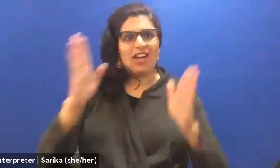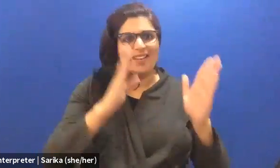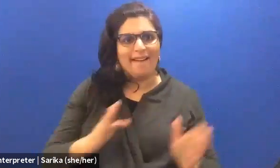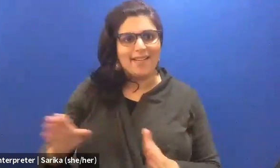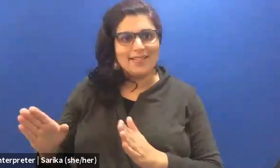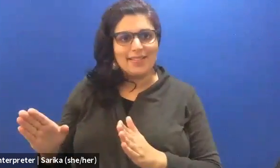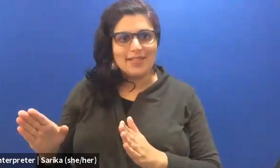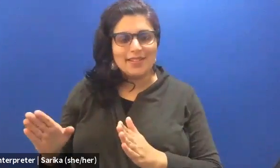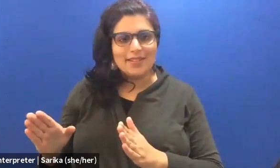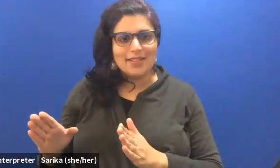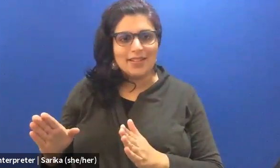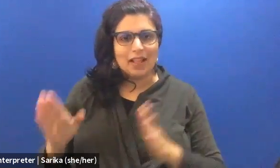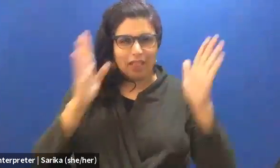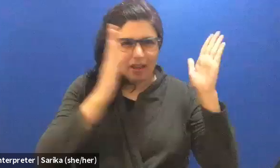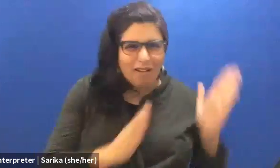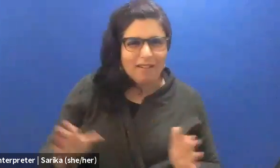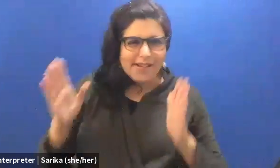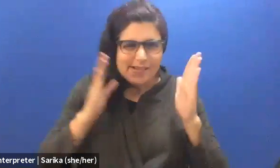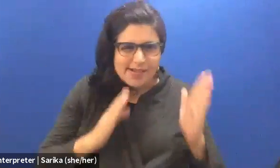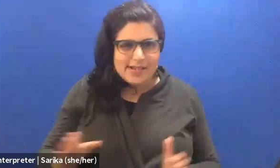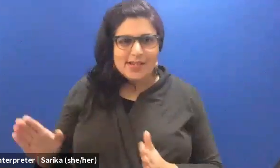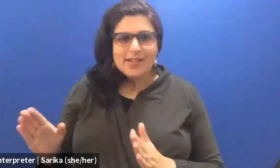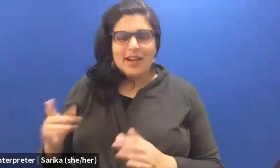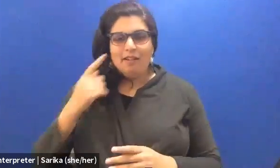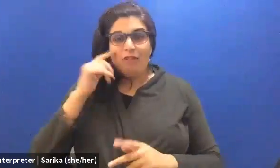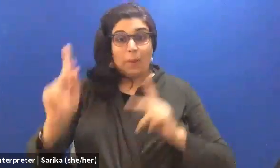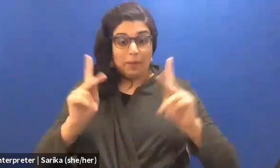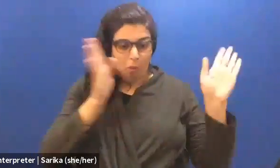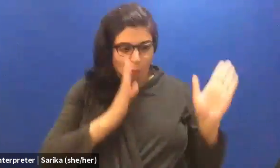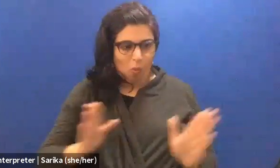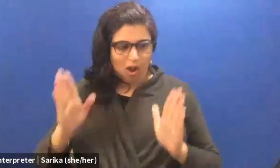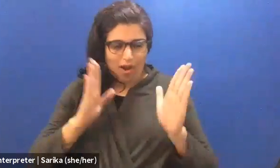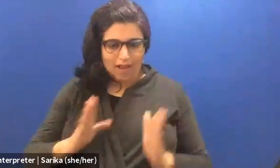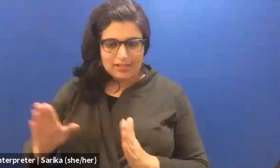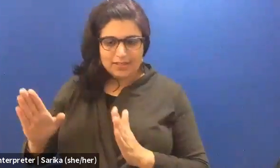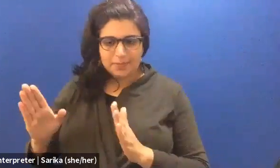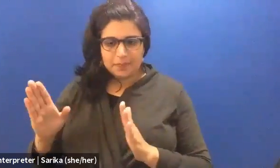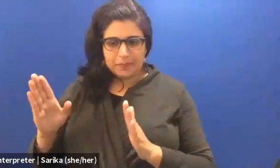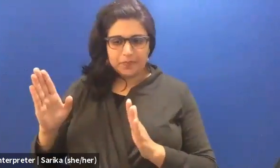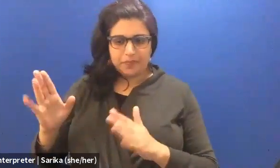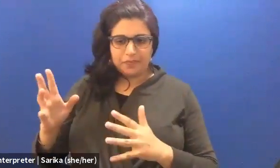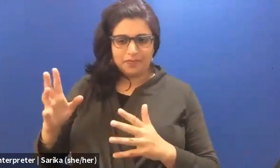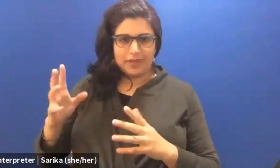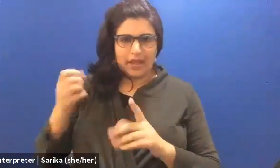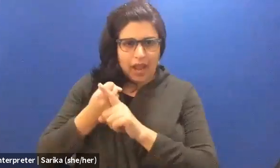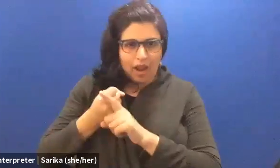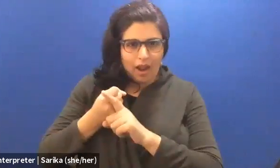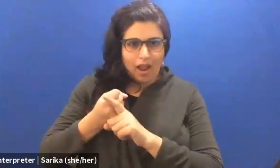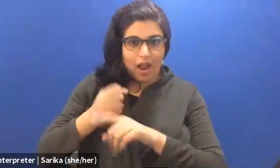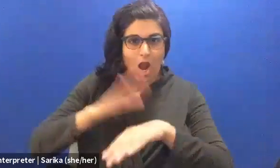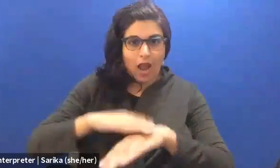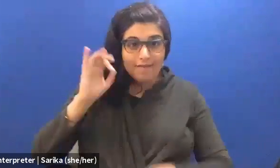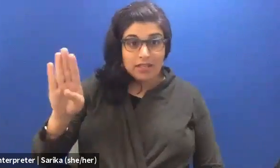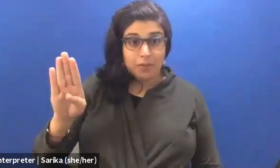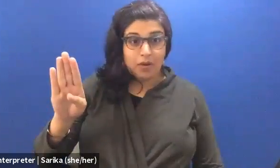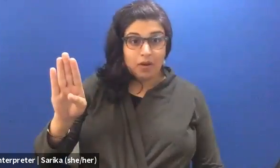to, I don't know, like for the folks organizing to attack on Facebook